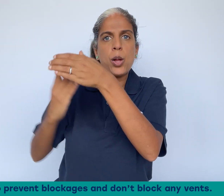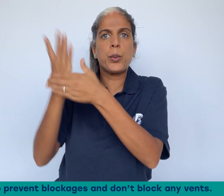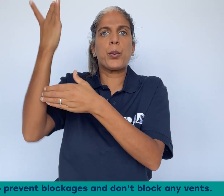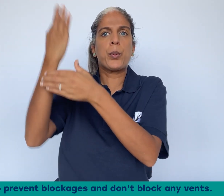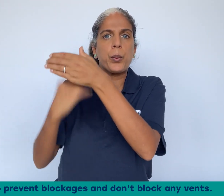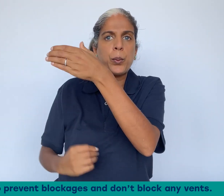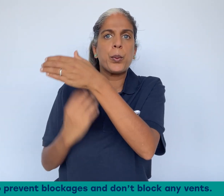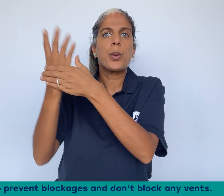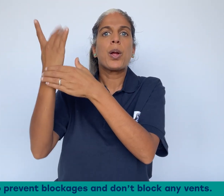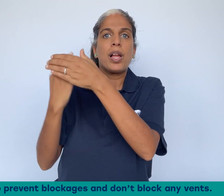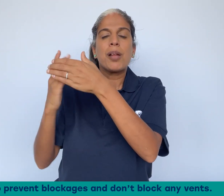vents.